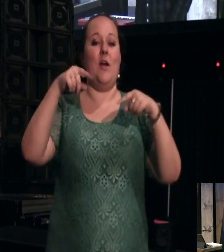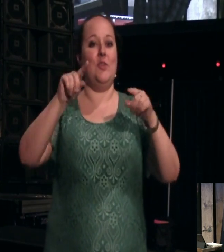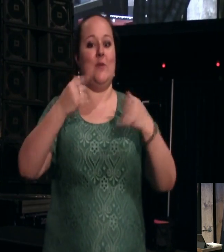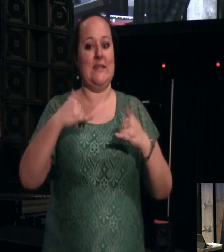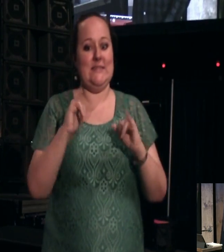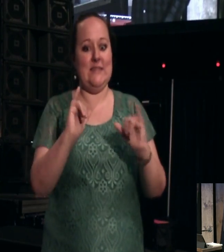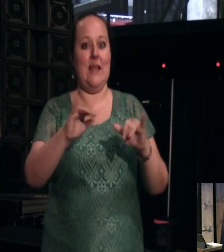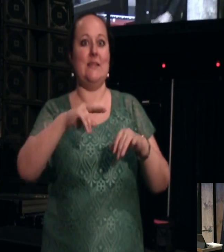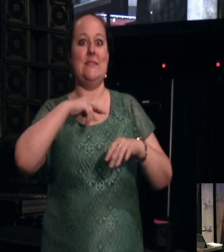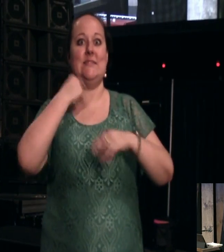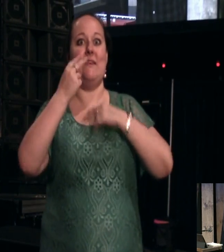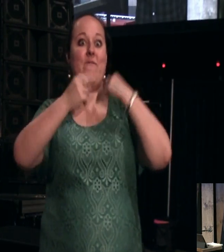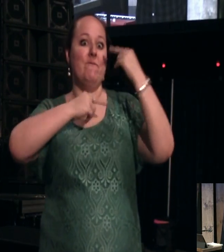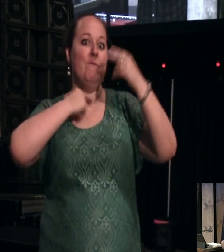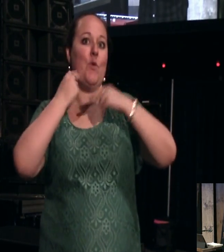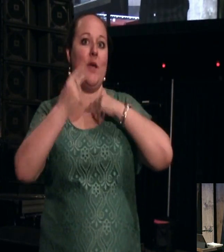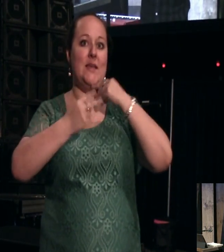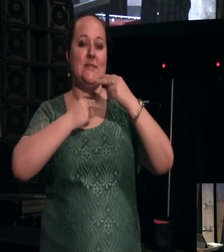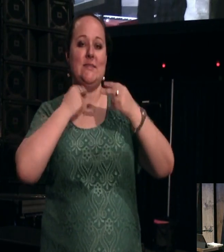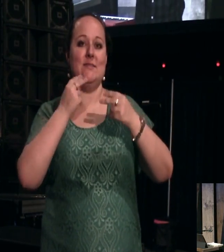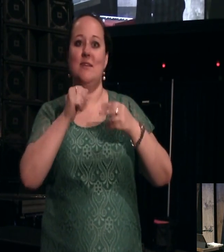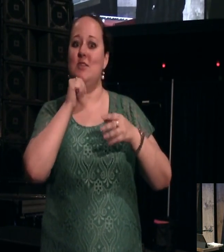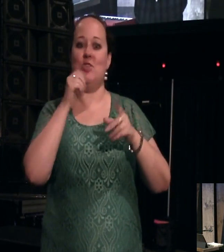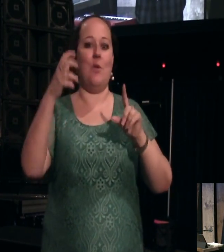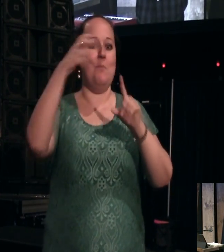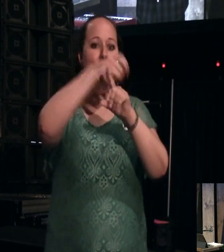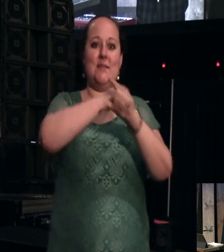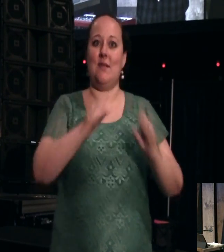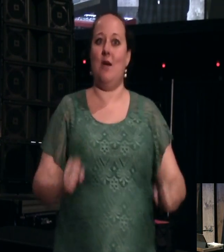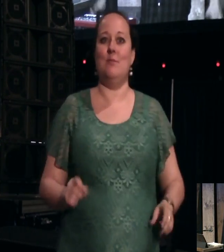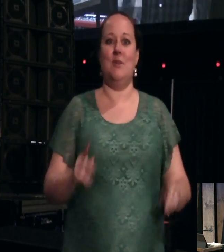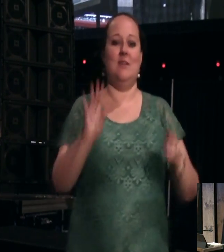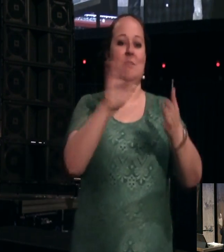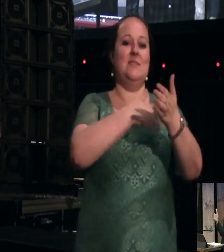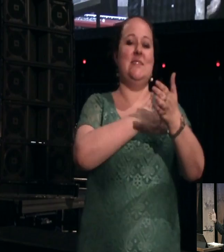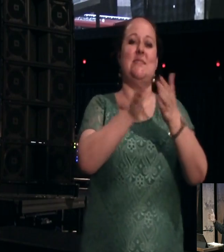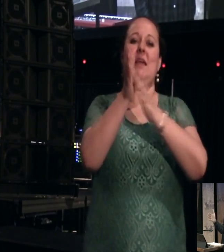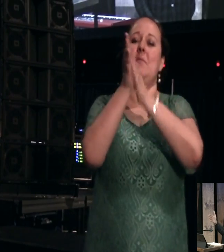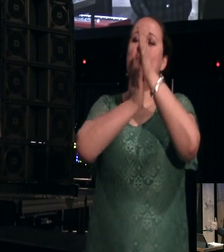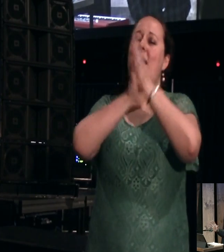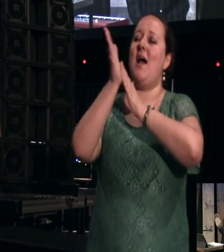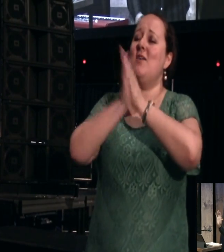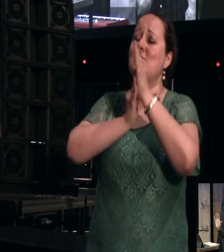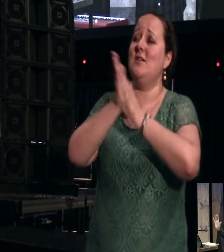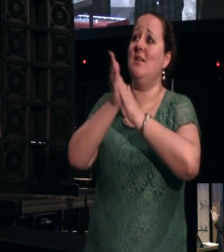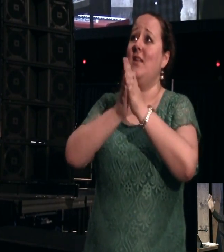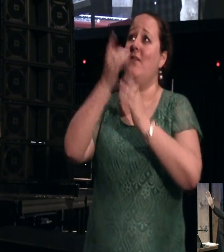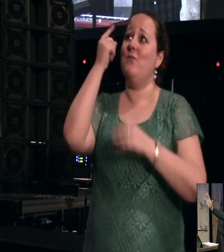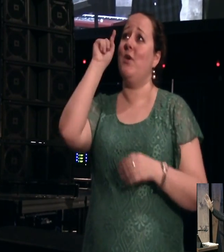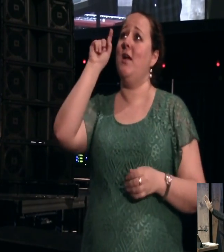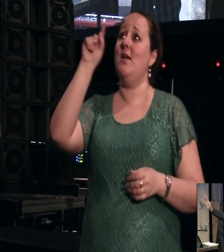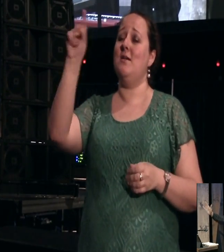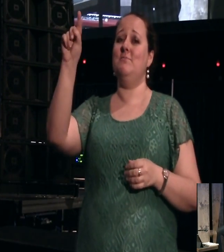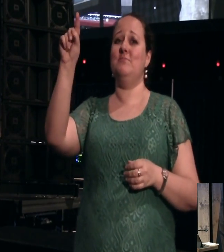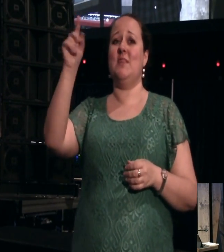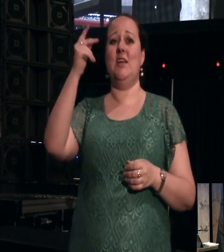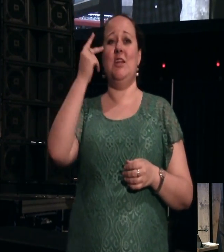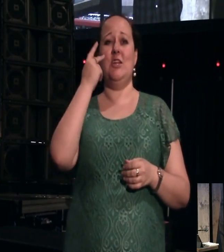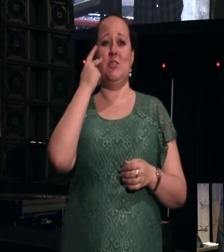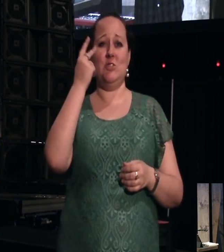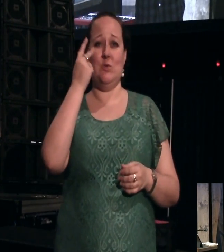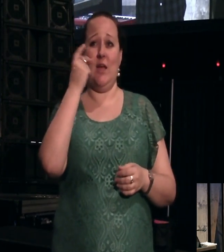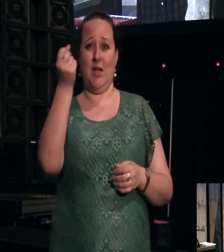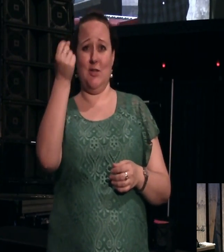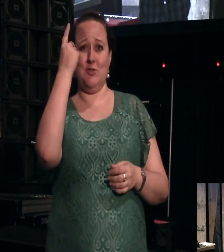your ears are still good, or while your vocal cords are still strong. Don't miss this opportunity to sing